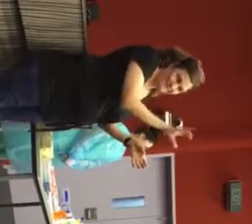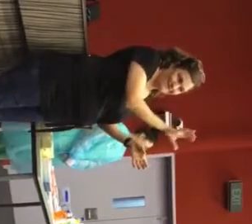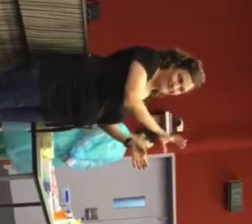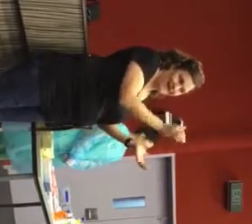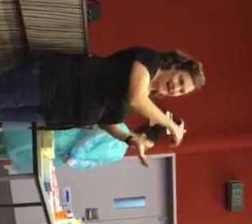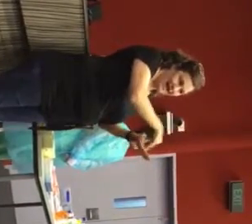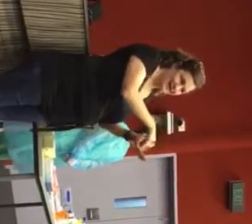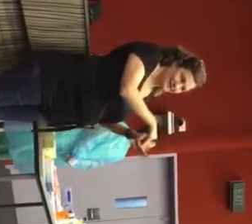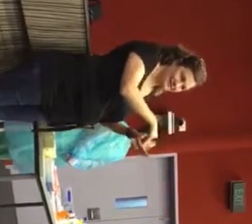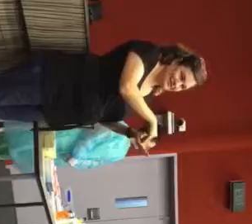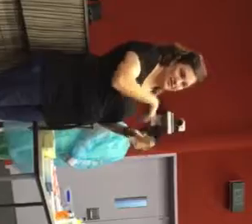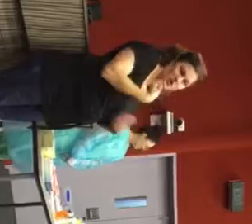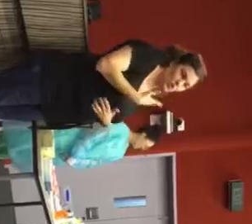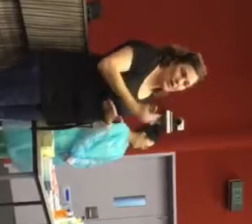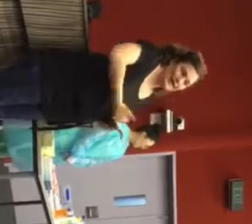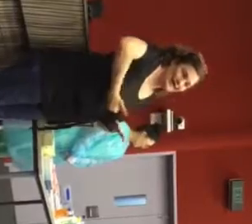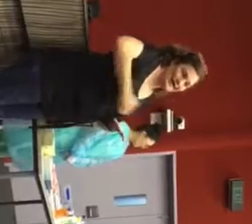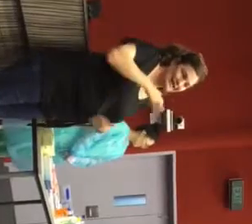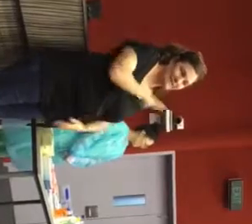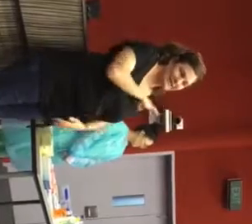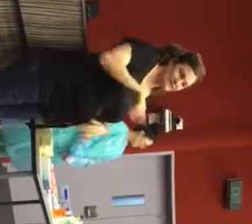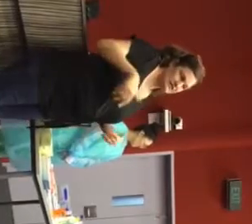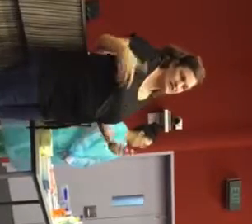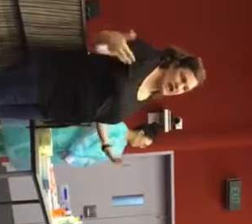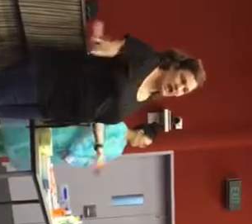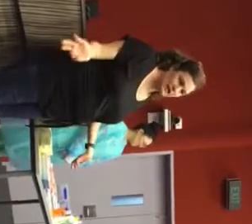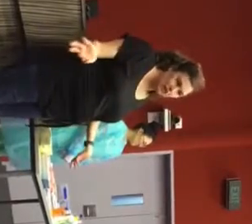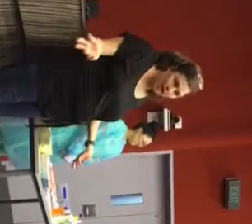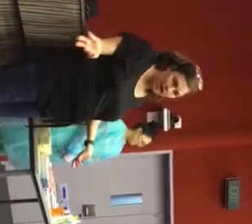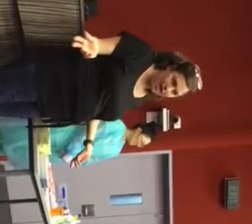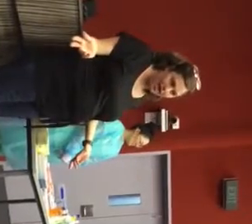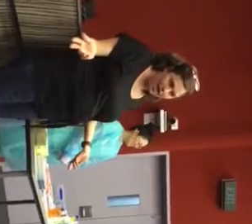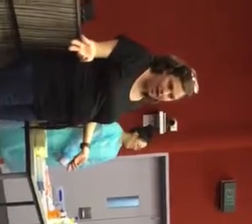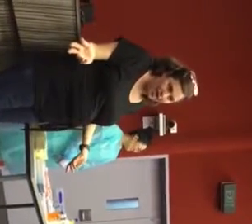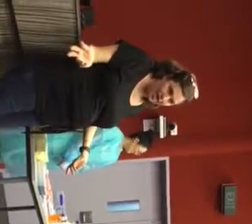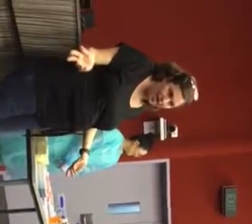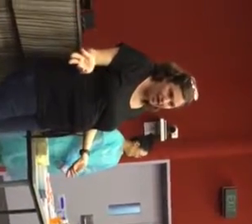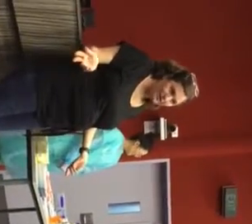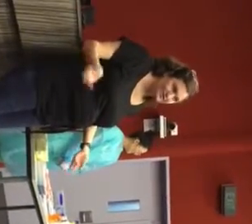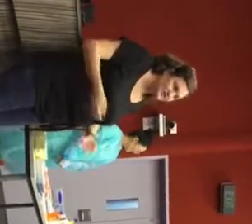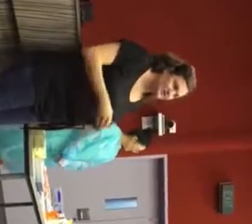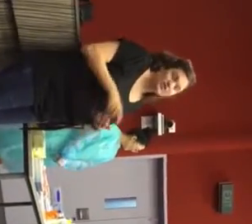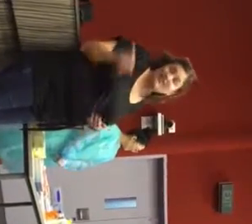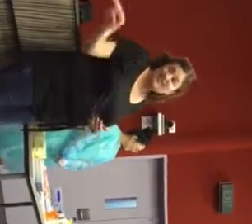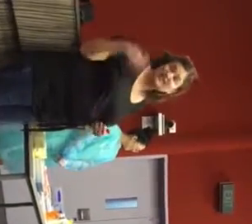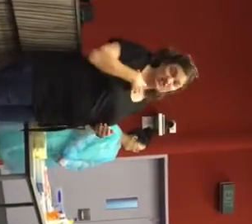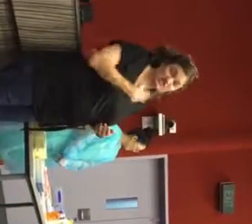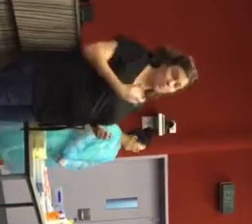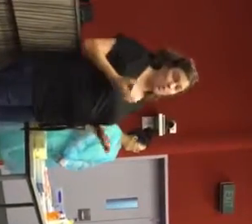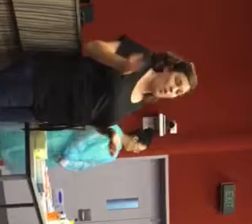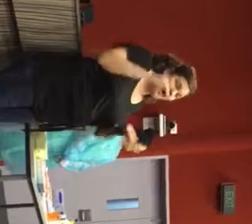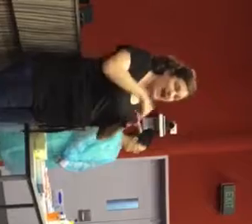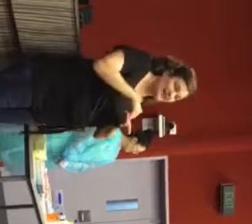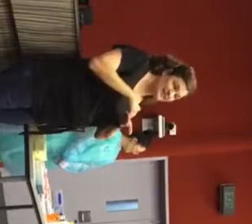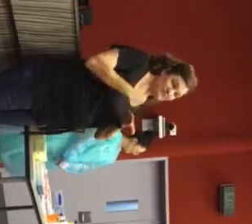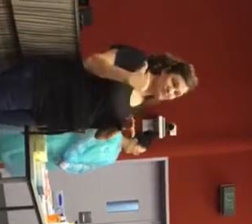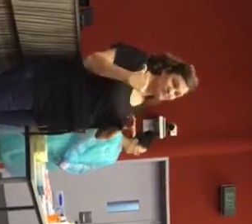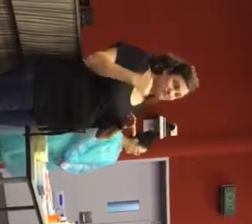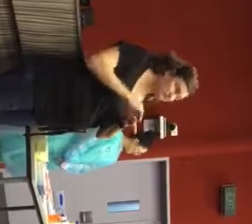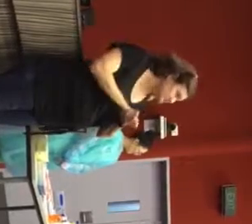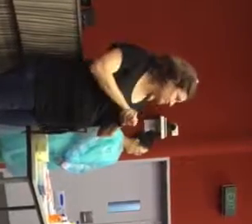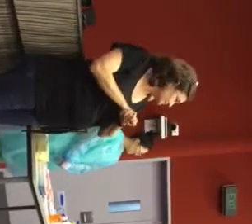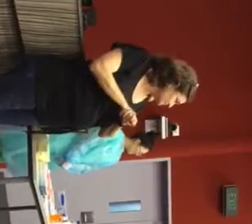I suppose, second hand, if you like, rather than just on toothpaste alone. Toothpaste is a way of doing that. bearing in mind that toothpaste, the